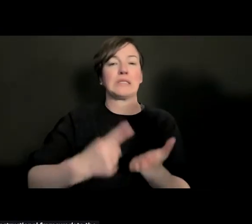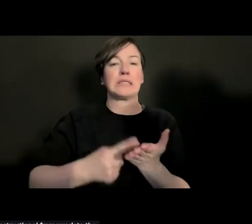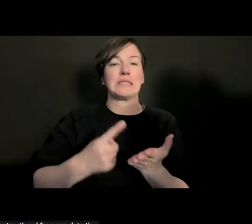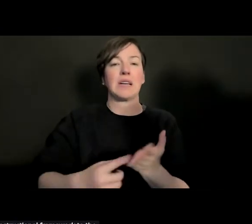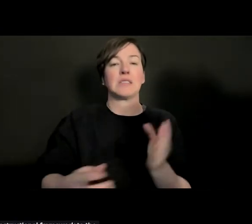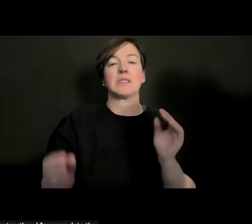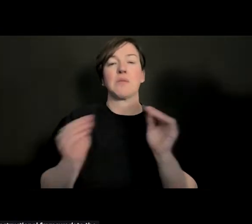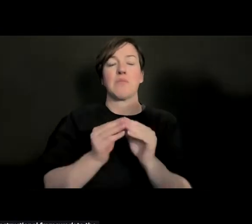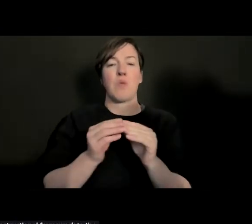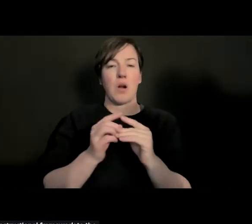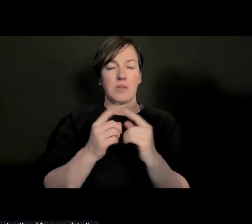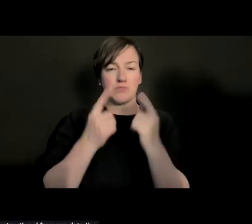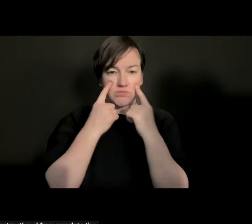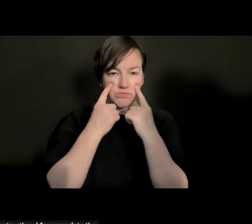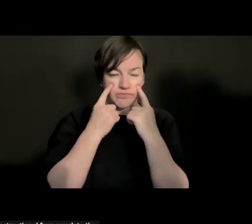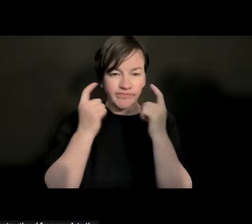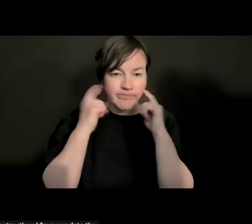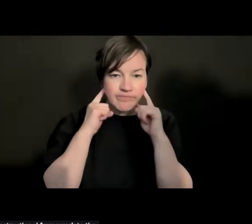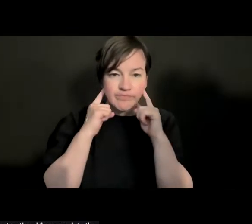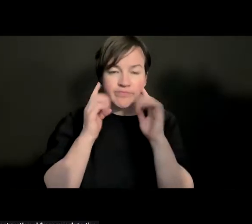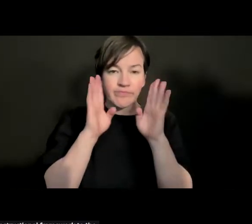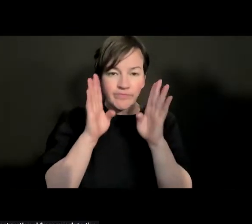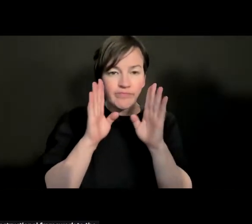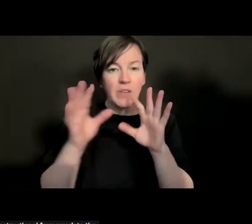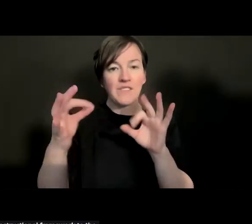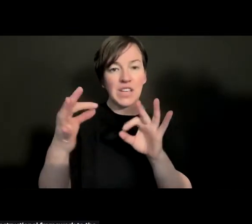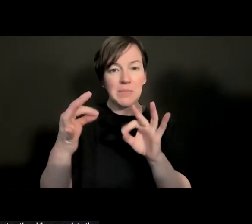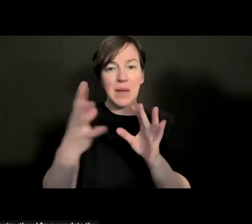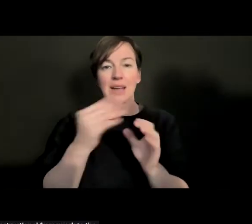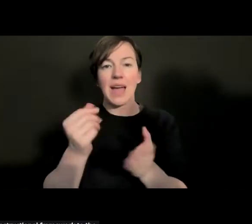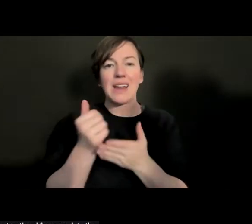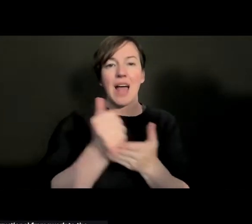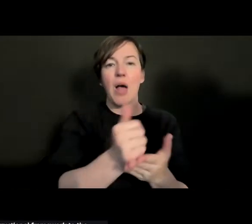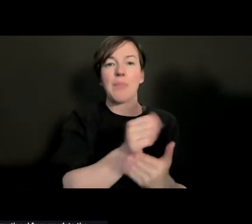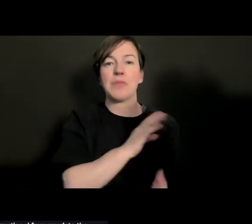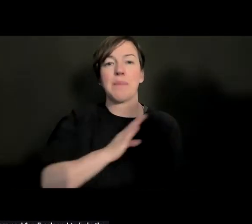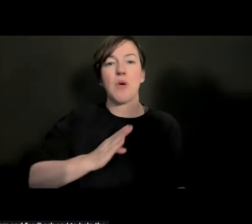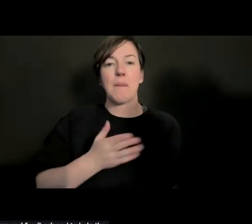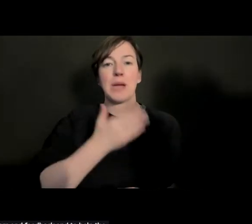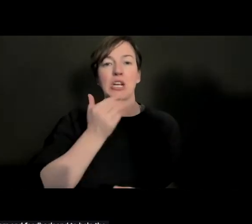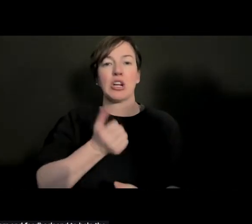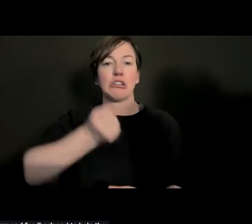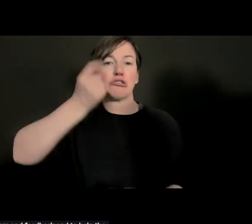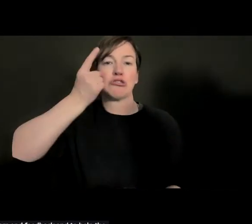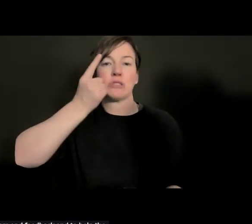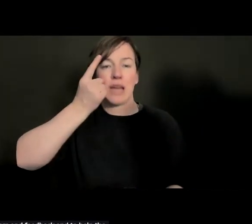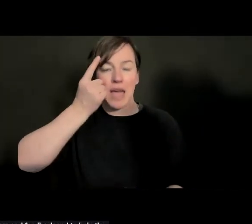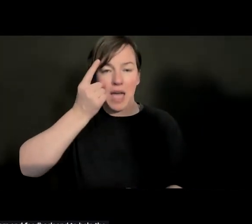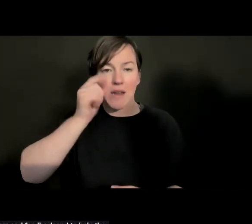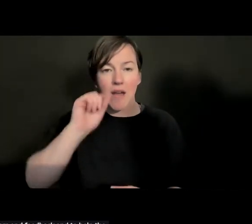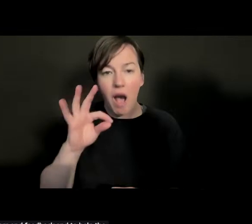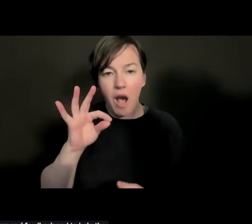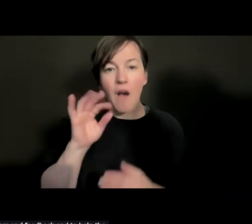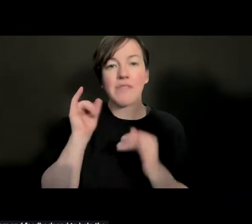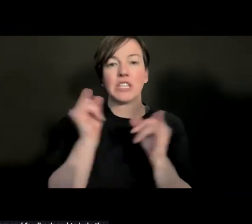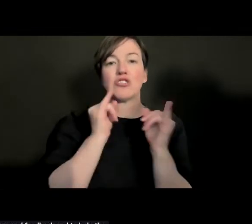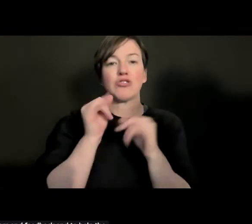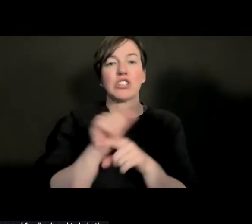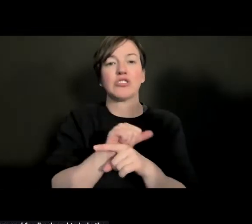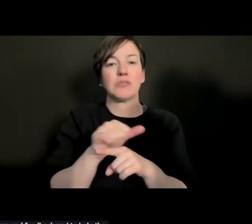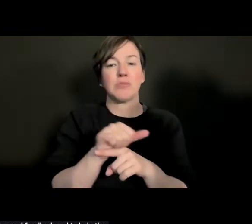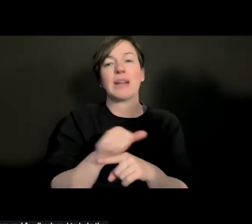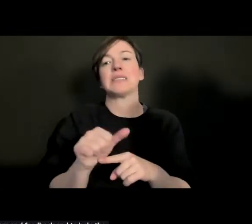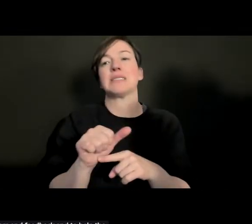more eyes and ears and feedback, and to help the board have a better understanding of those instructional practices that